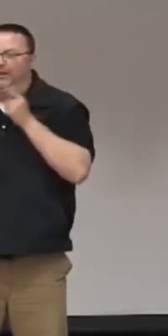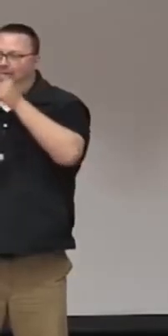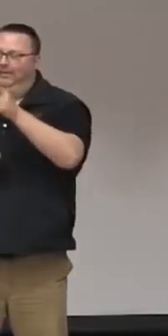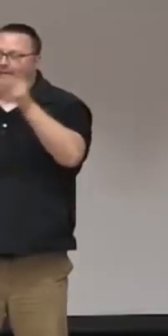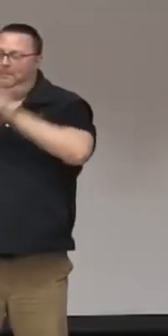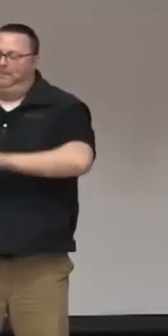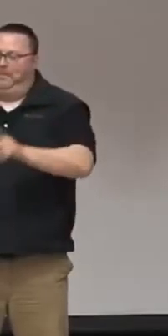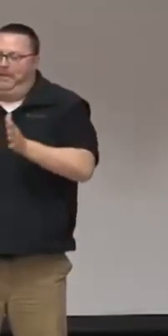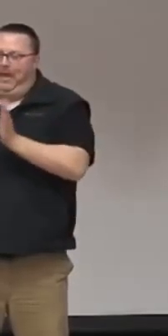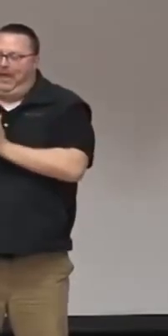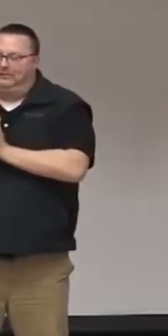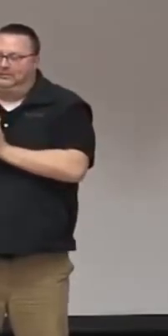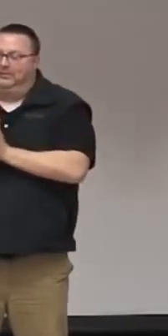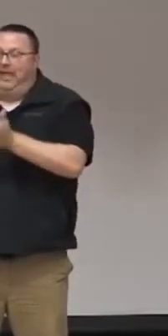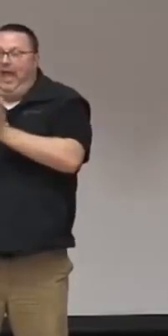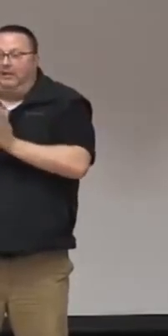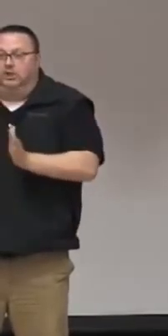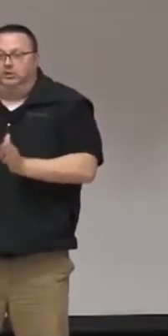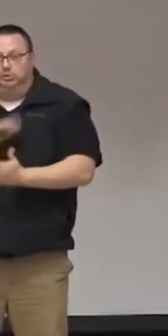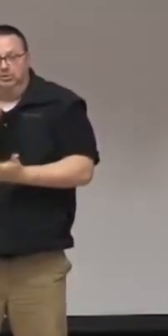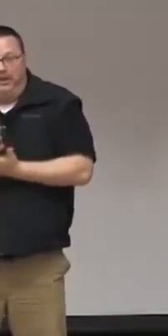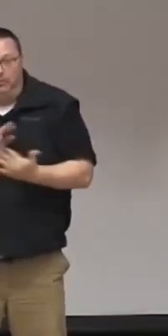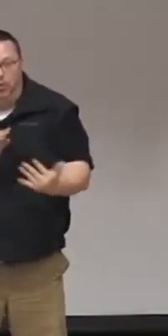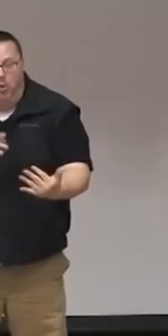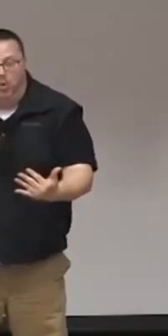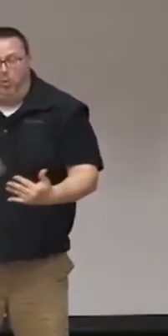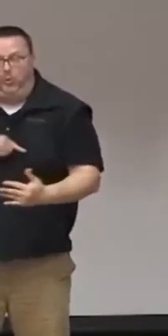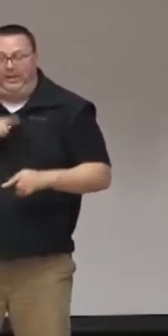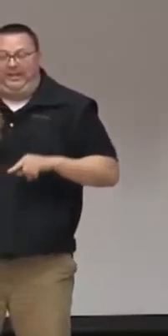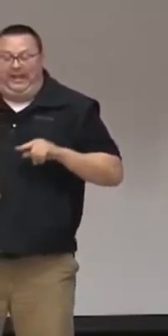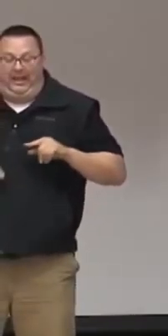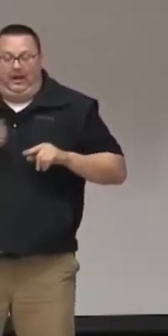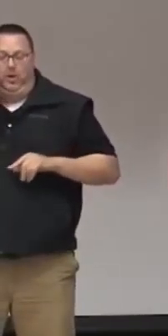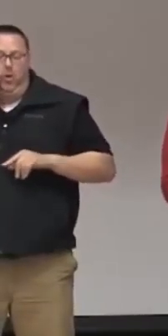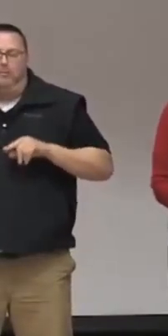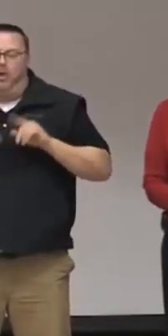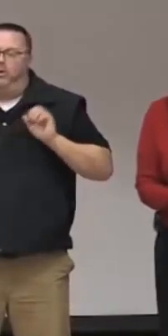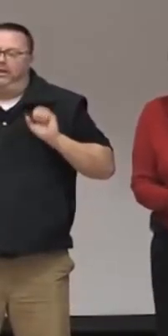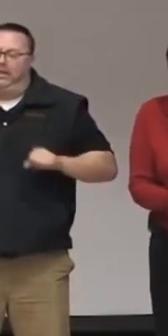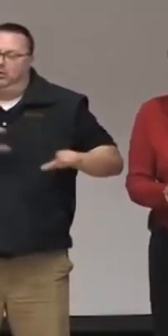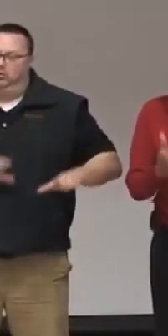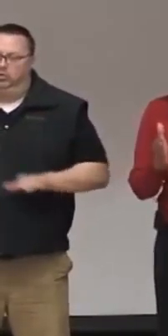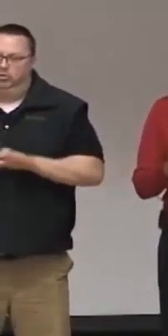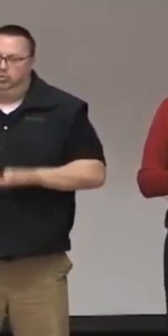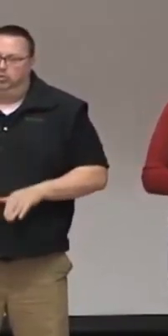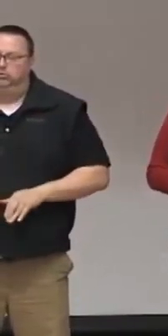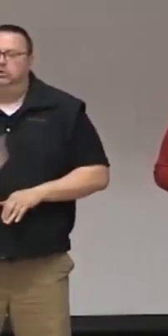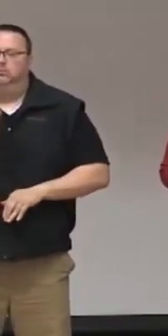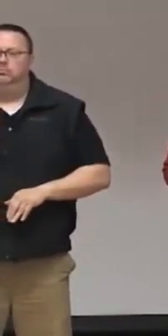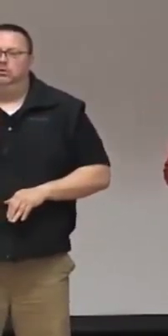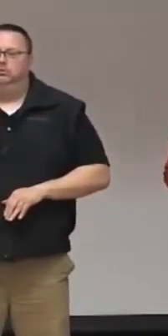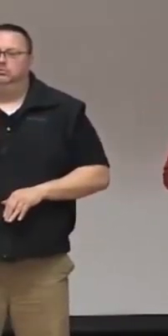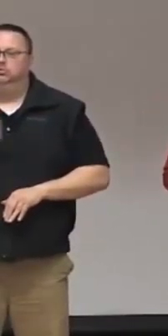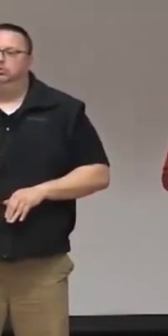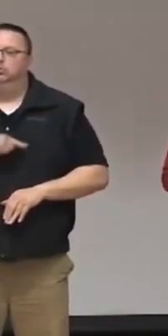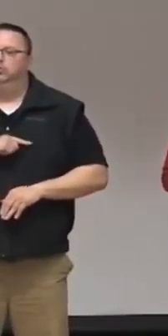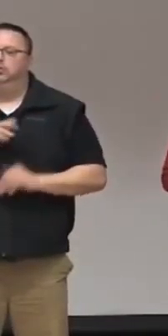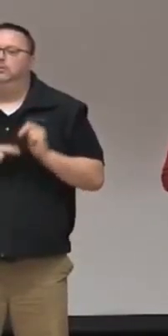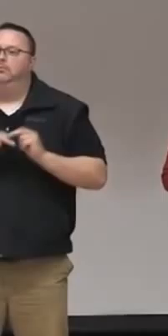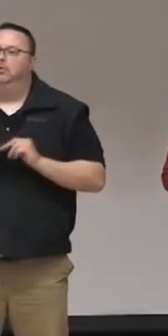asked us to help them stop the war. We didn't know if we could do that, but we knew we could do something. And so we built